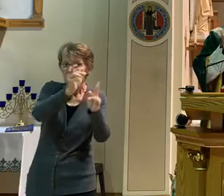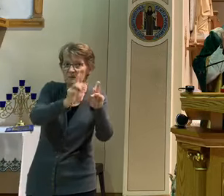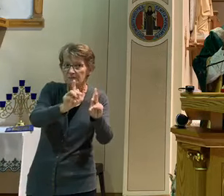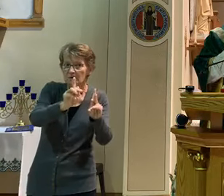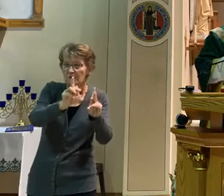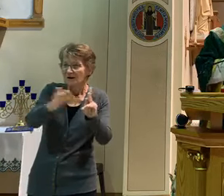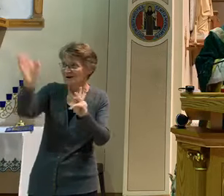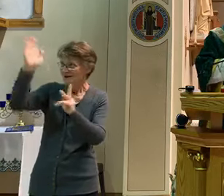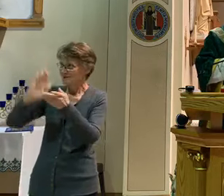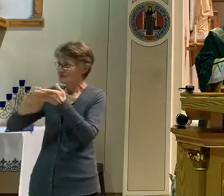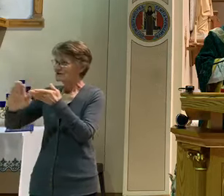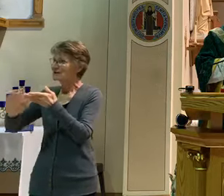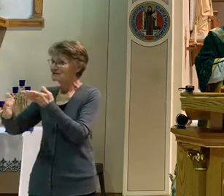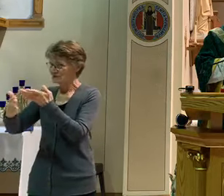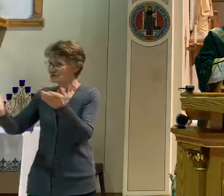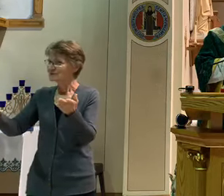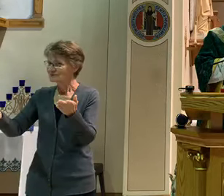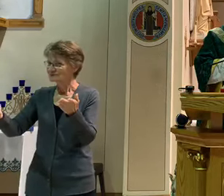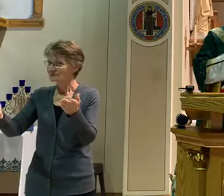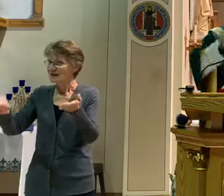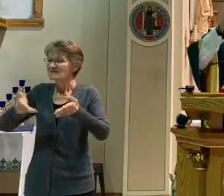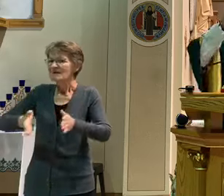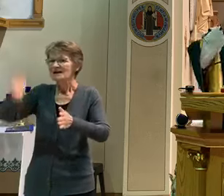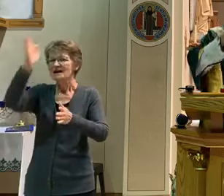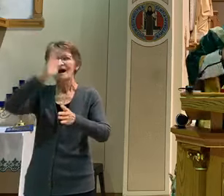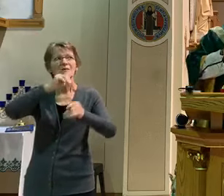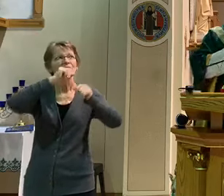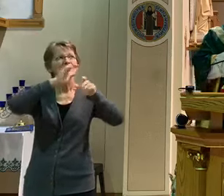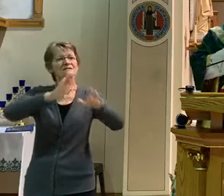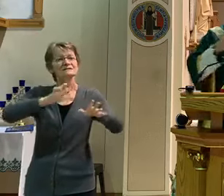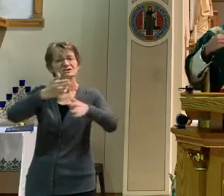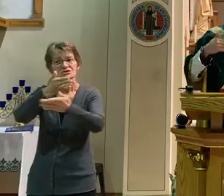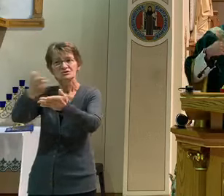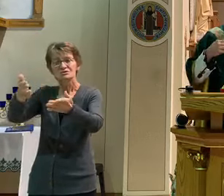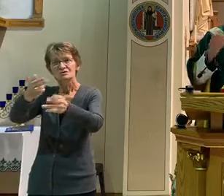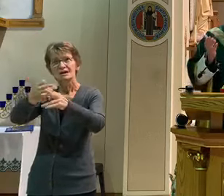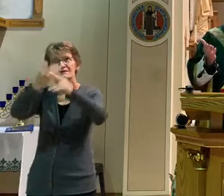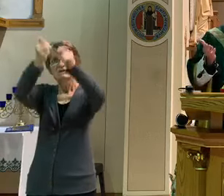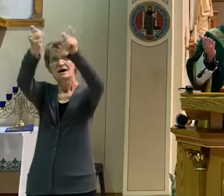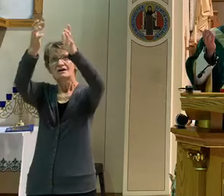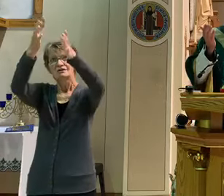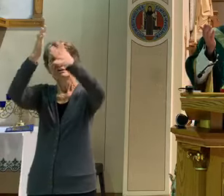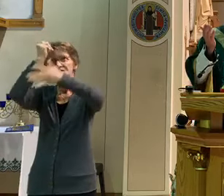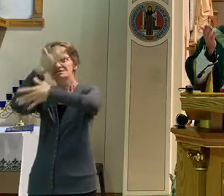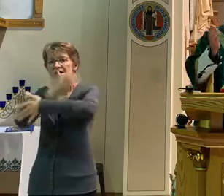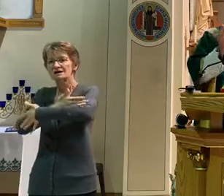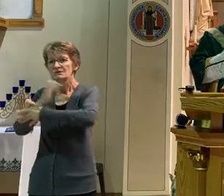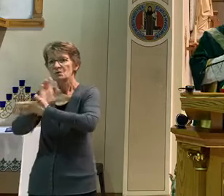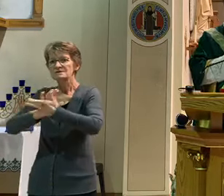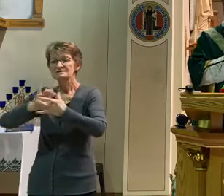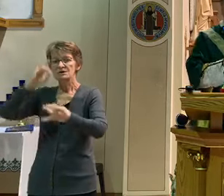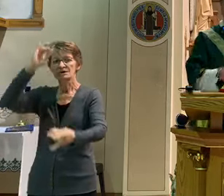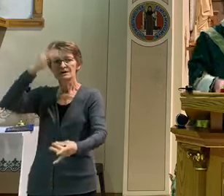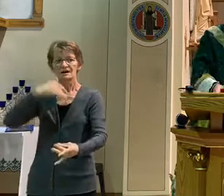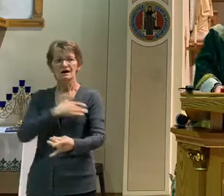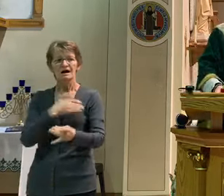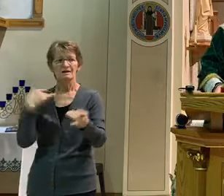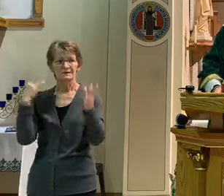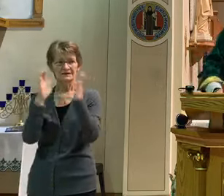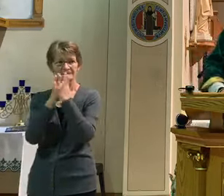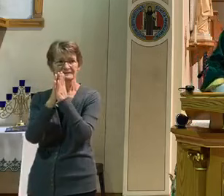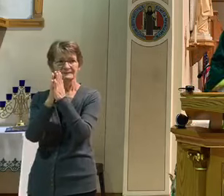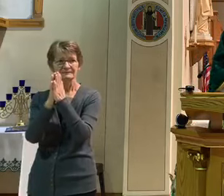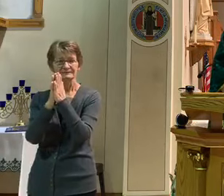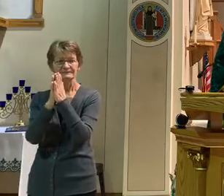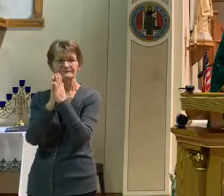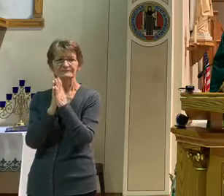heart. May our God be forever blessed. In the name of the Father, and of the Son, and of the Holy Spirit.